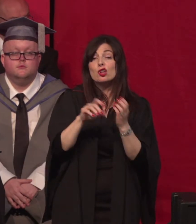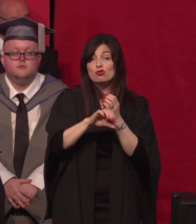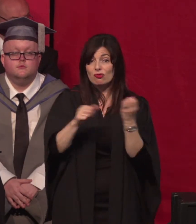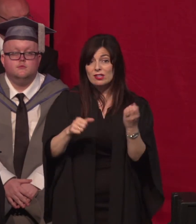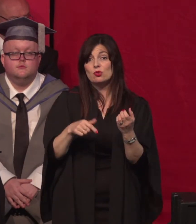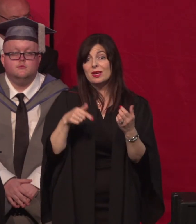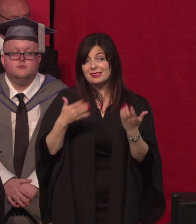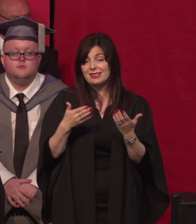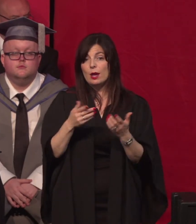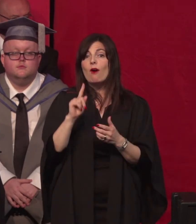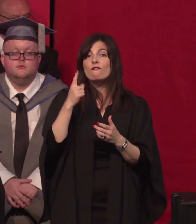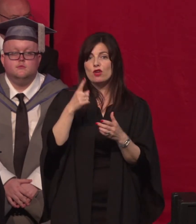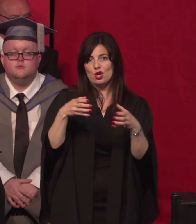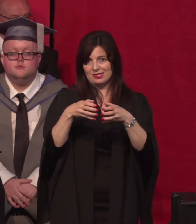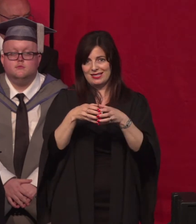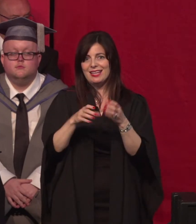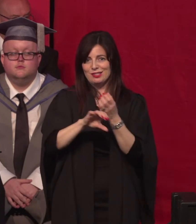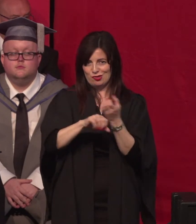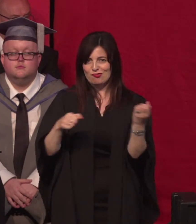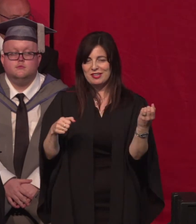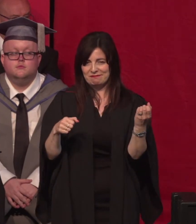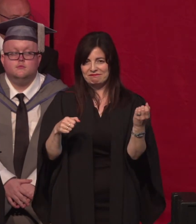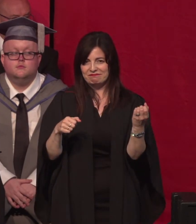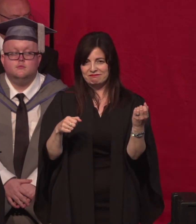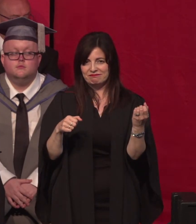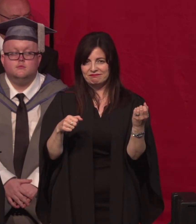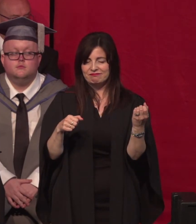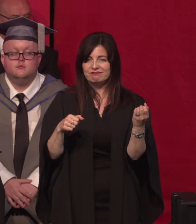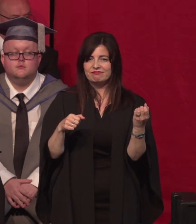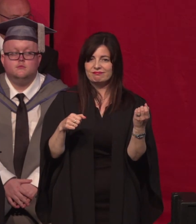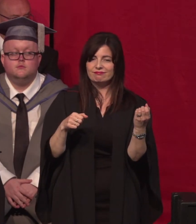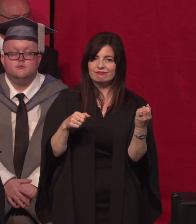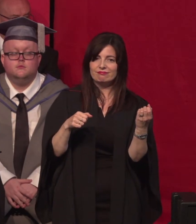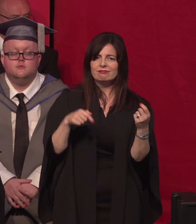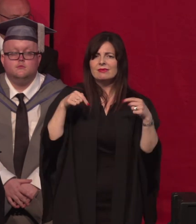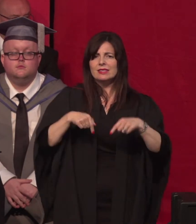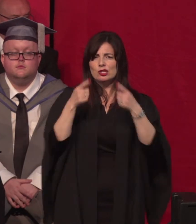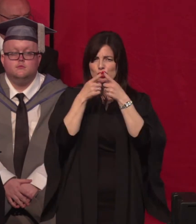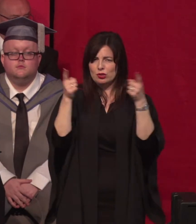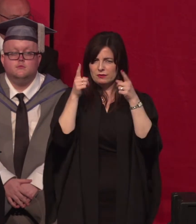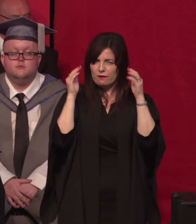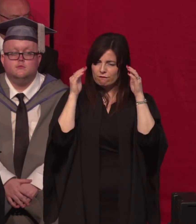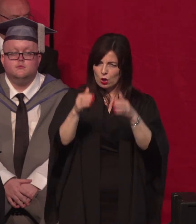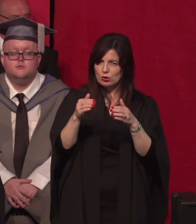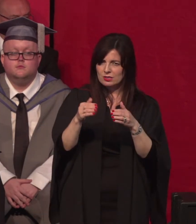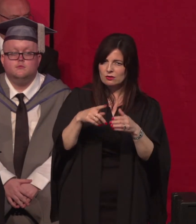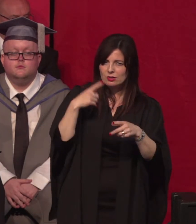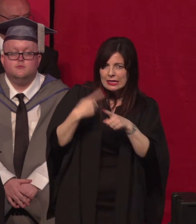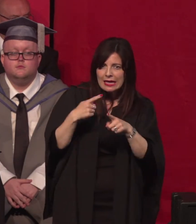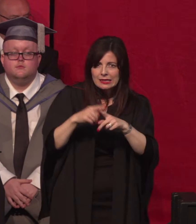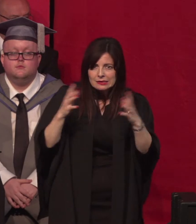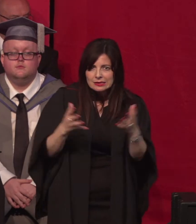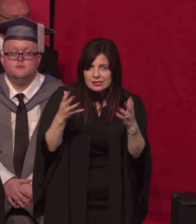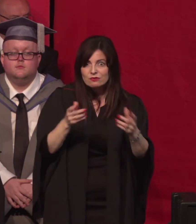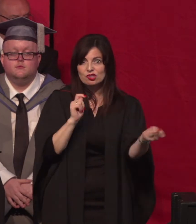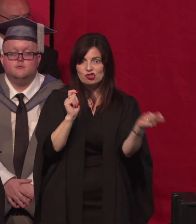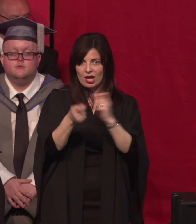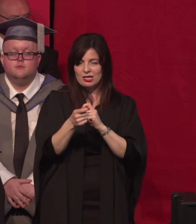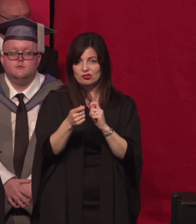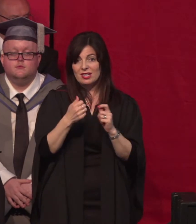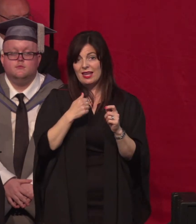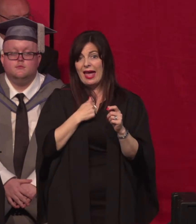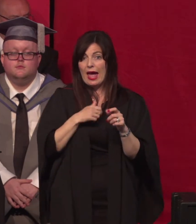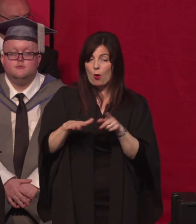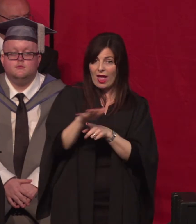this afternoon with a first-class degree. Ours is a university focused on being a, quote, catalyst for change in our